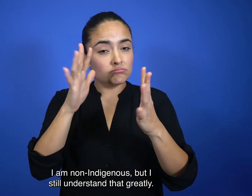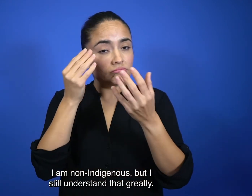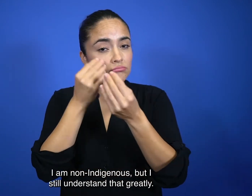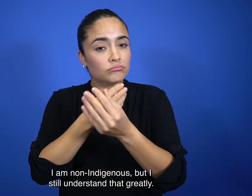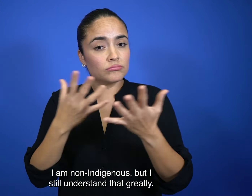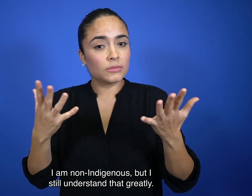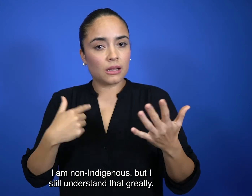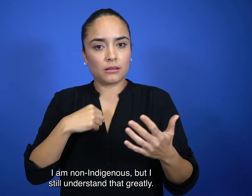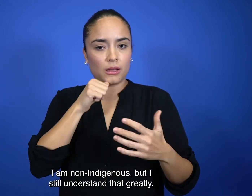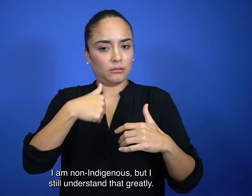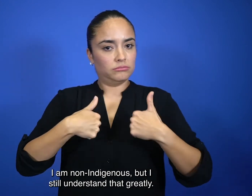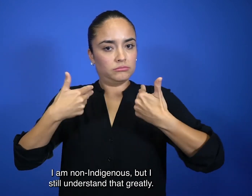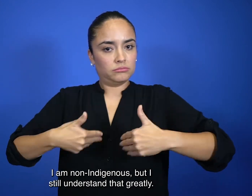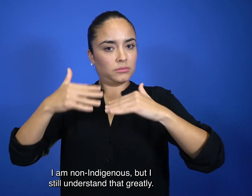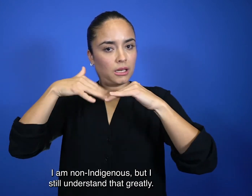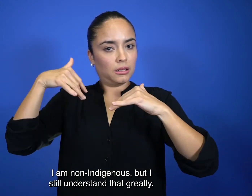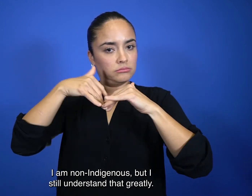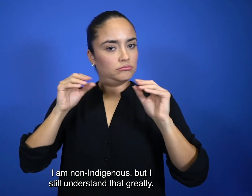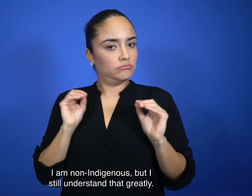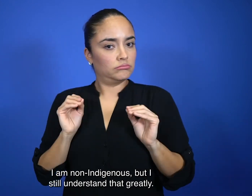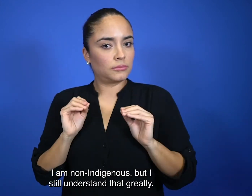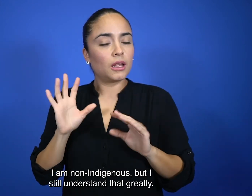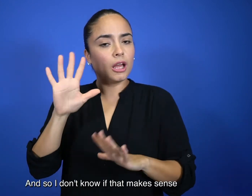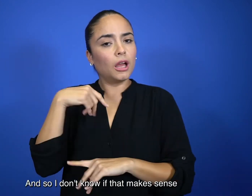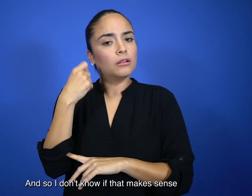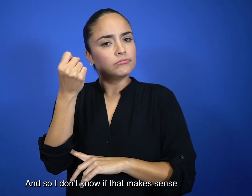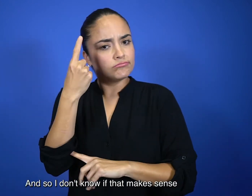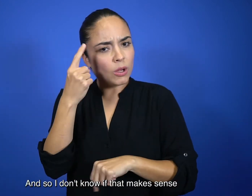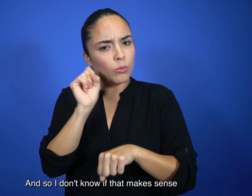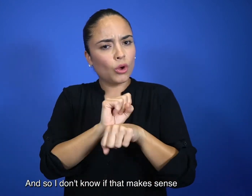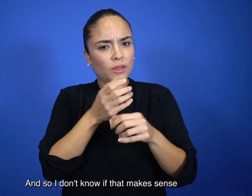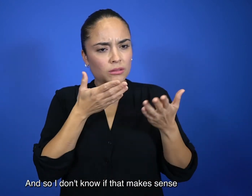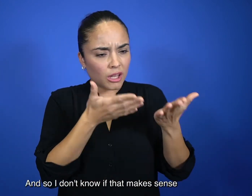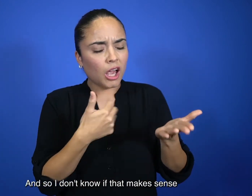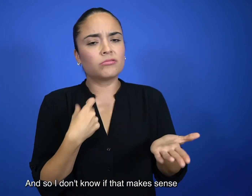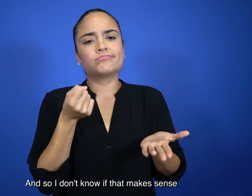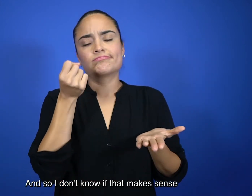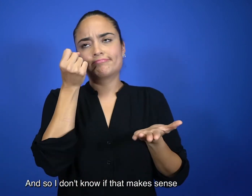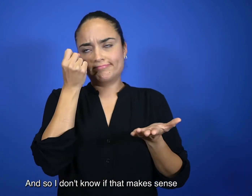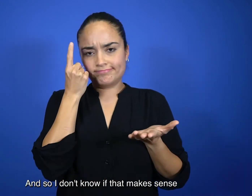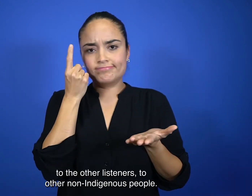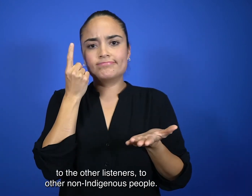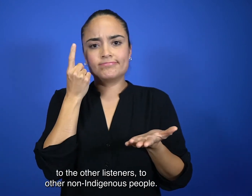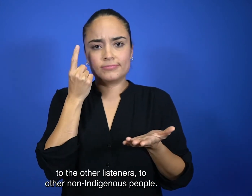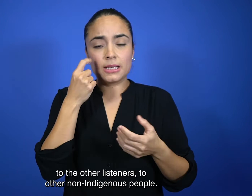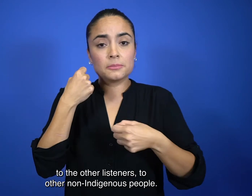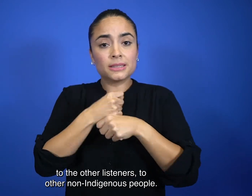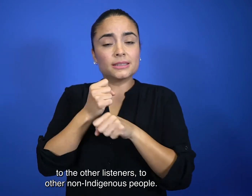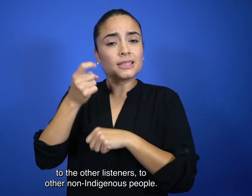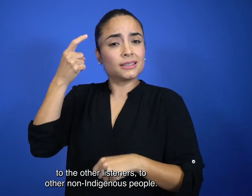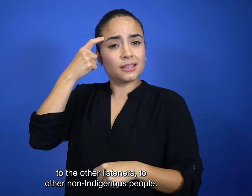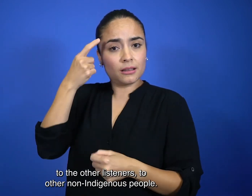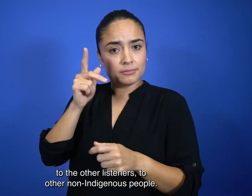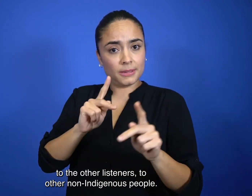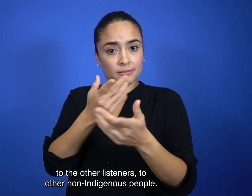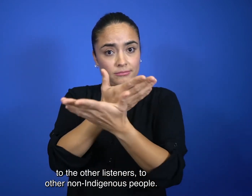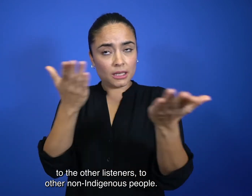still understand that greatly. And so I don't know if that makes sense to the other listeners, to the